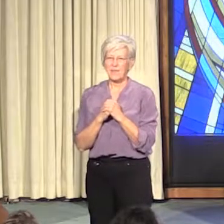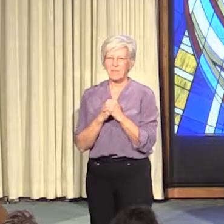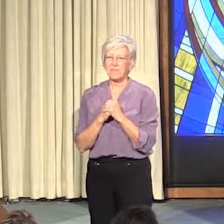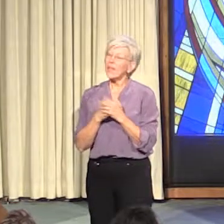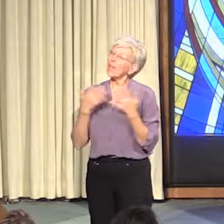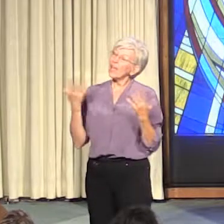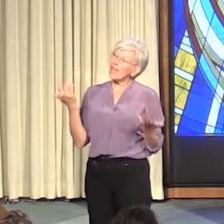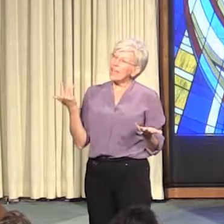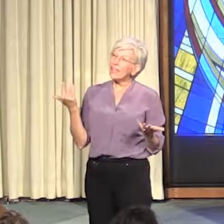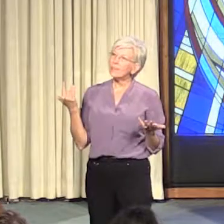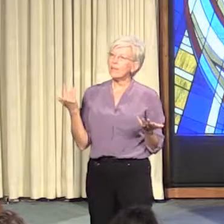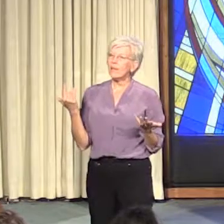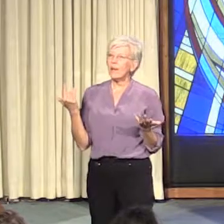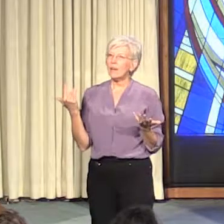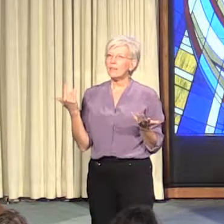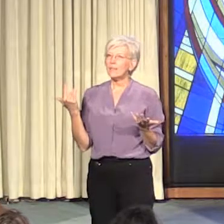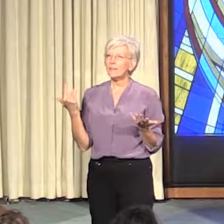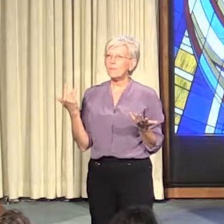It's because